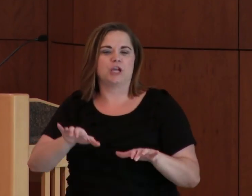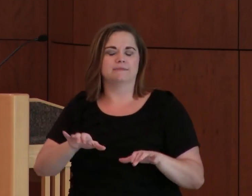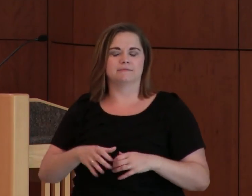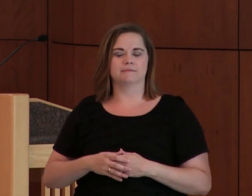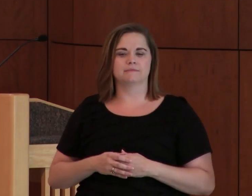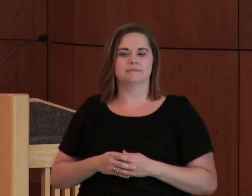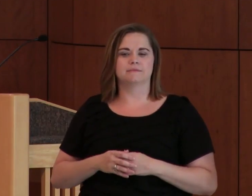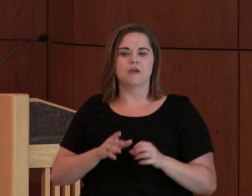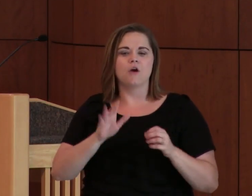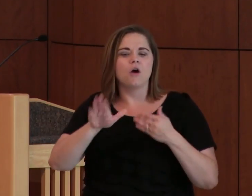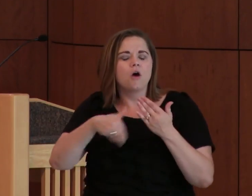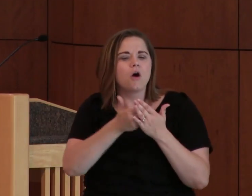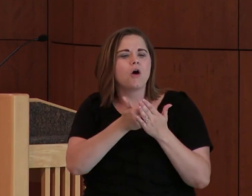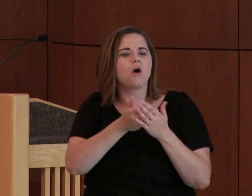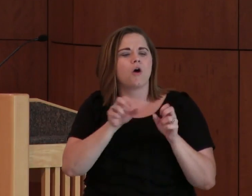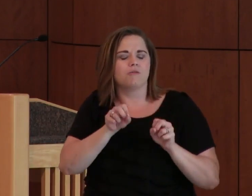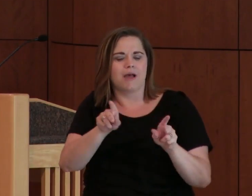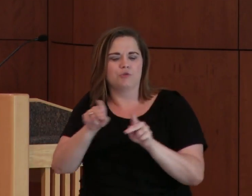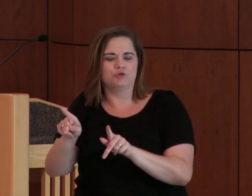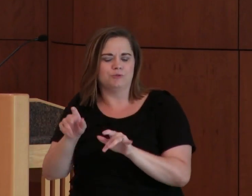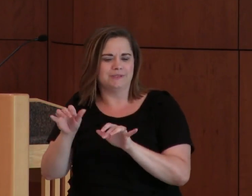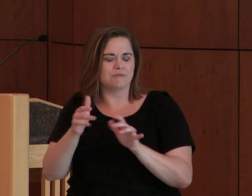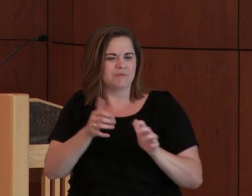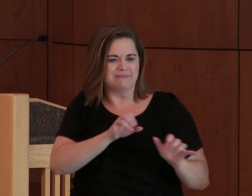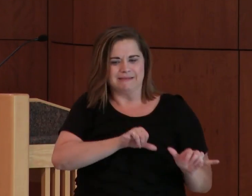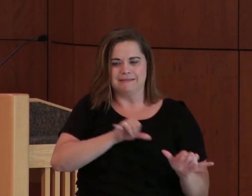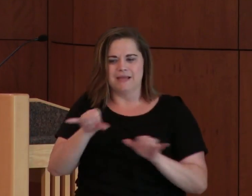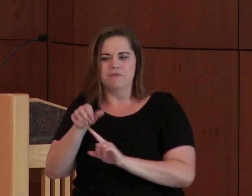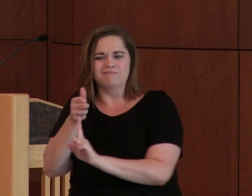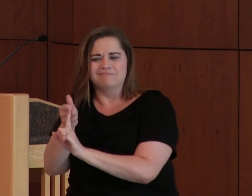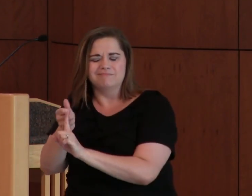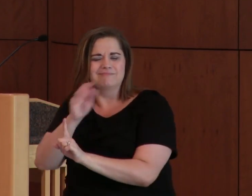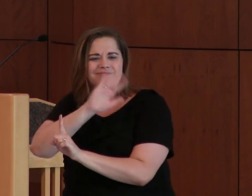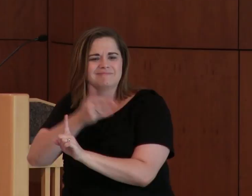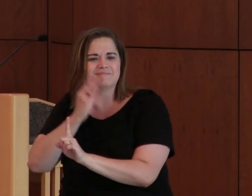all these opportunities that she had that Laura had never experienced.